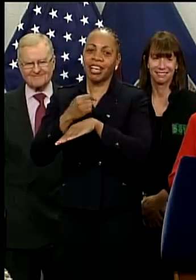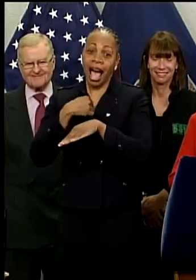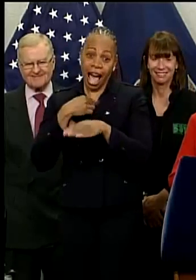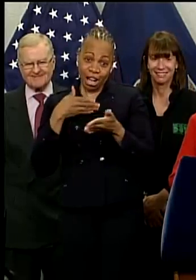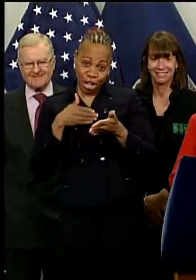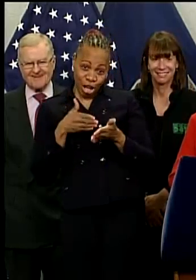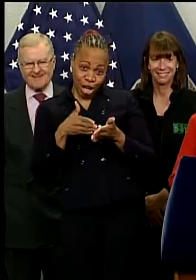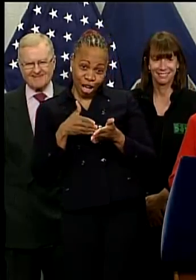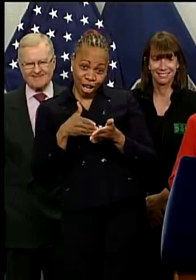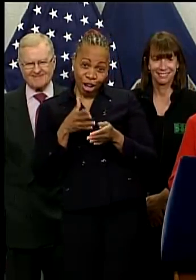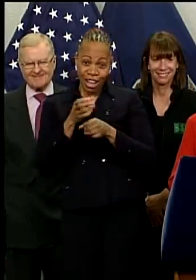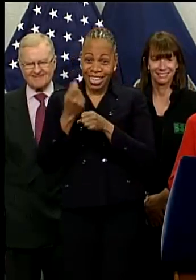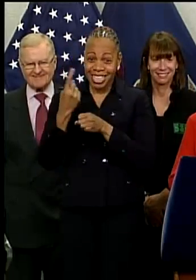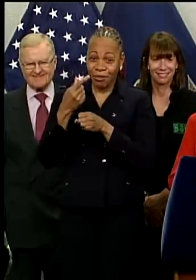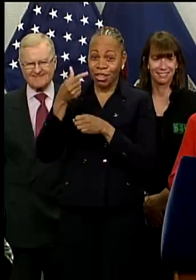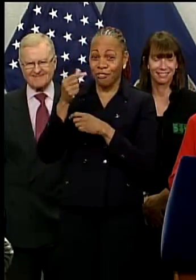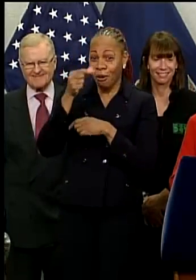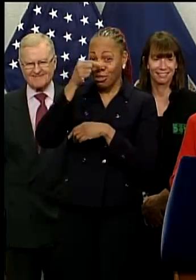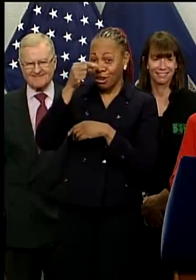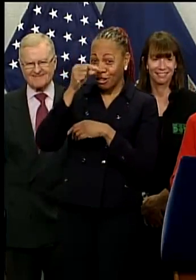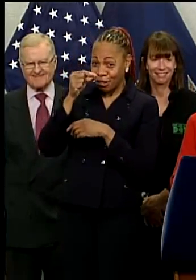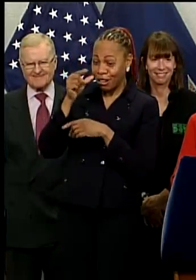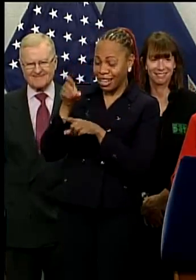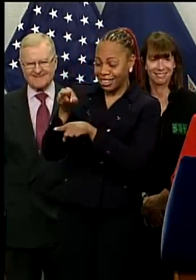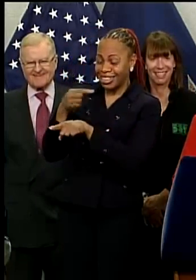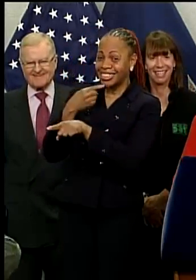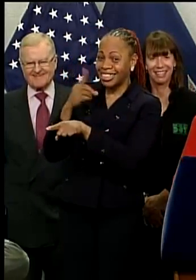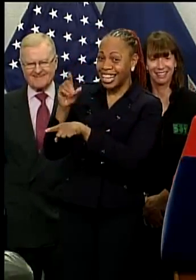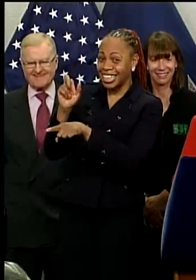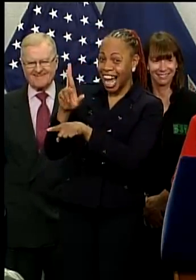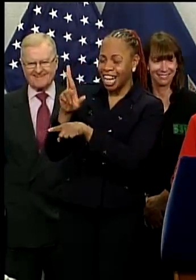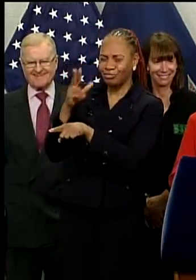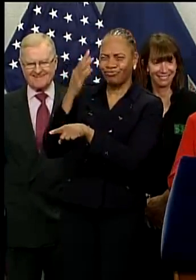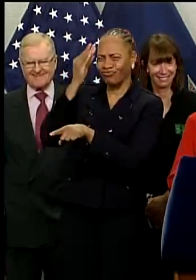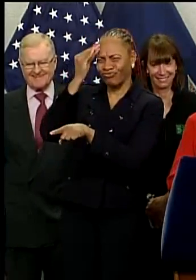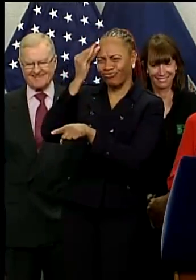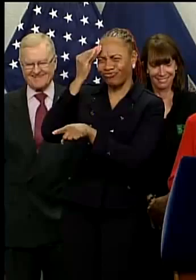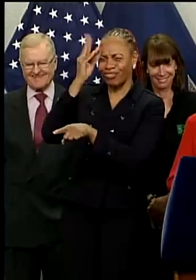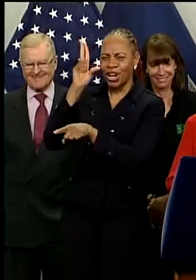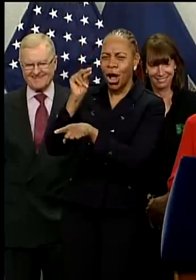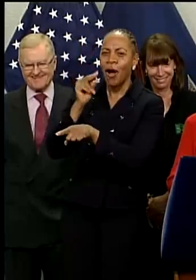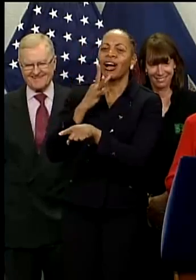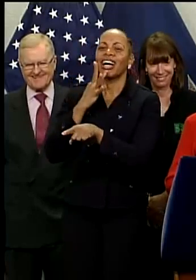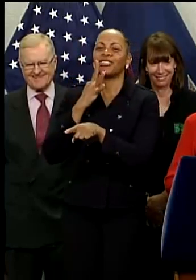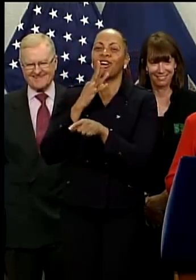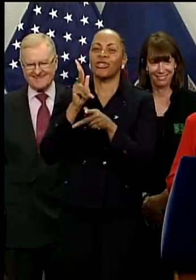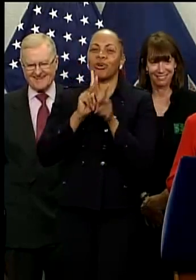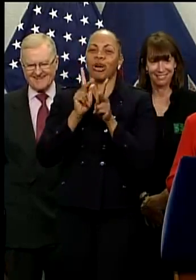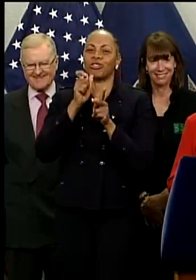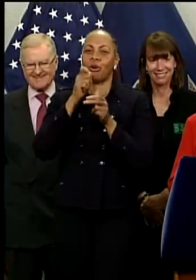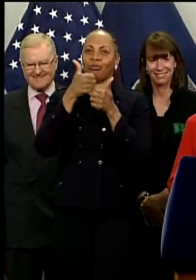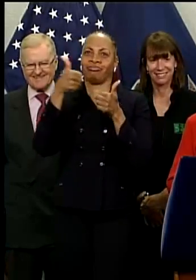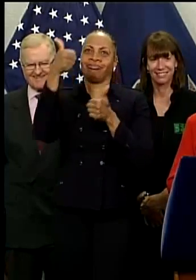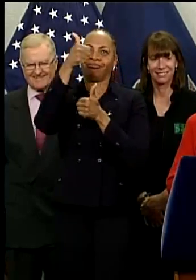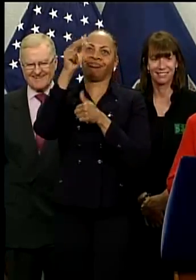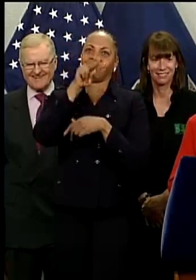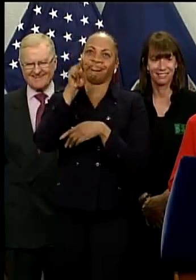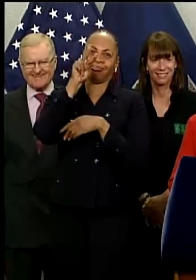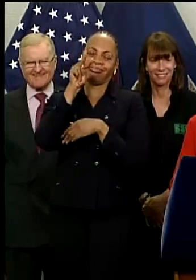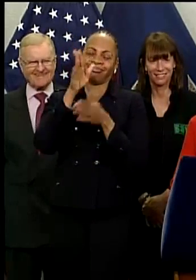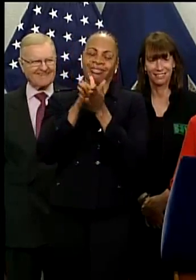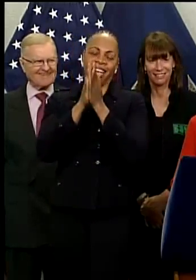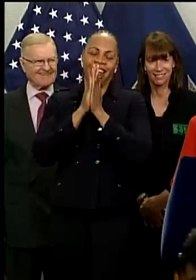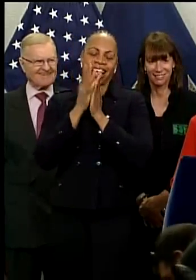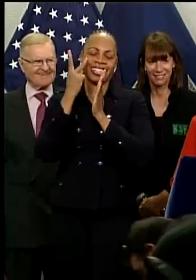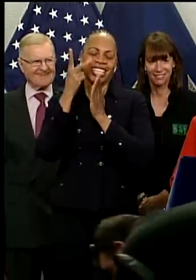cook or get something from the Greek diner around the corner? I haven't thought about that yet. I've got to talk to the powers that be and see what we're going